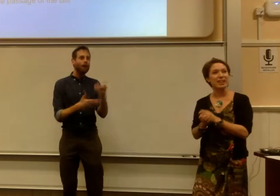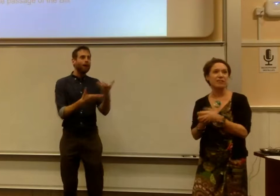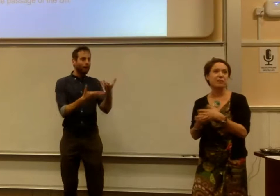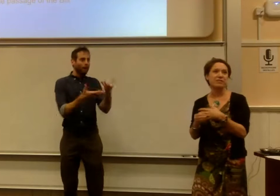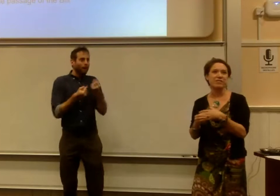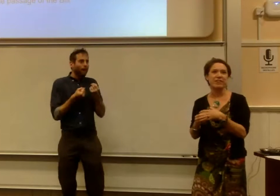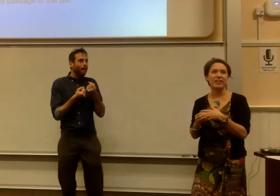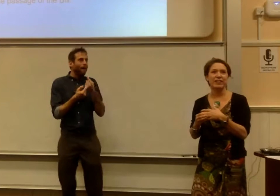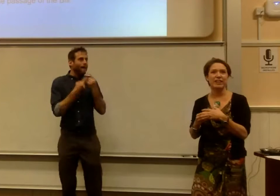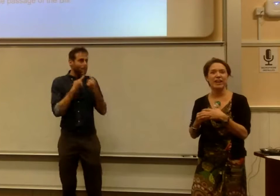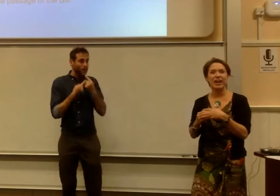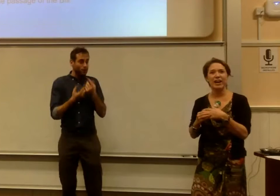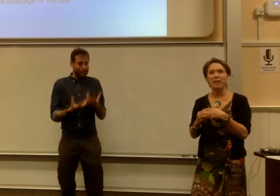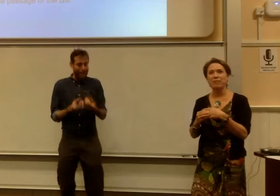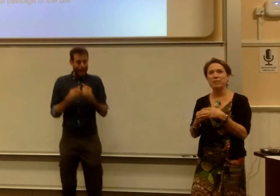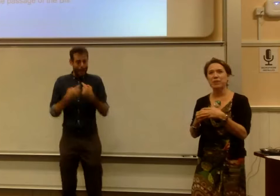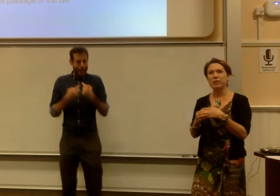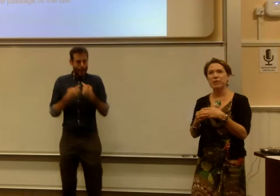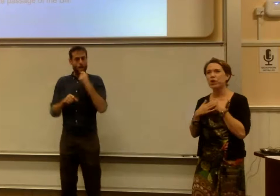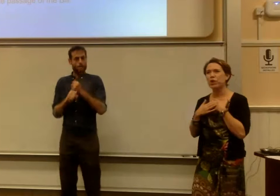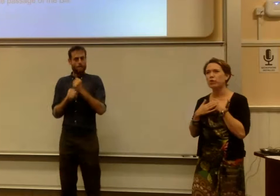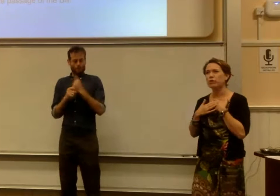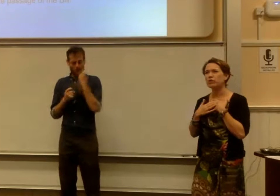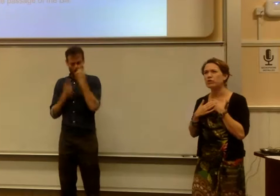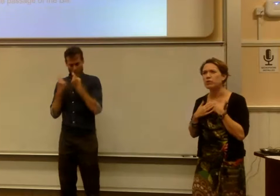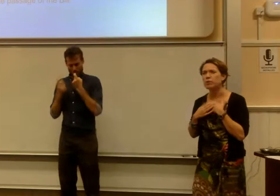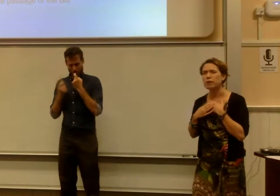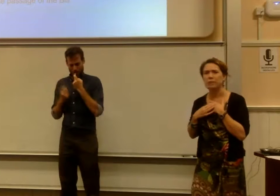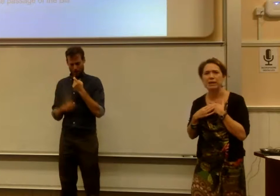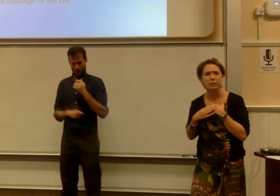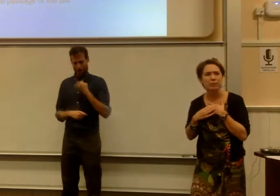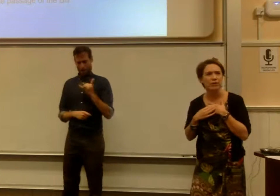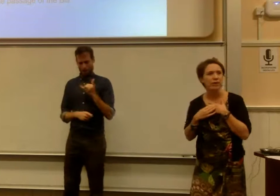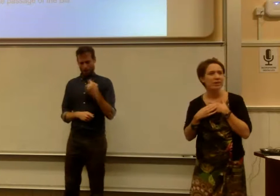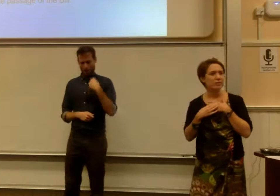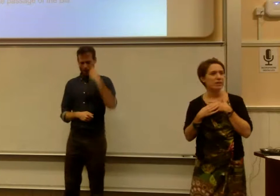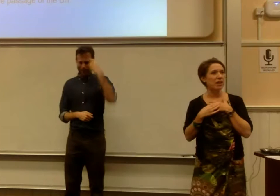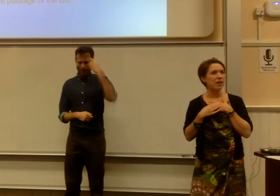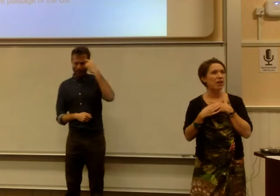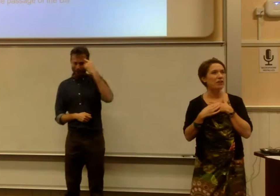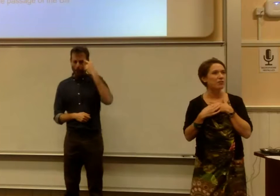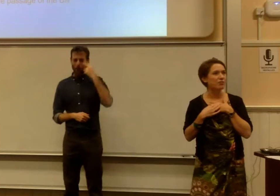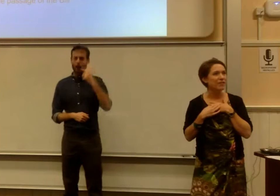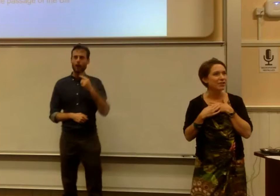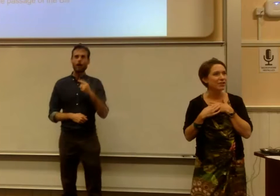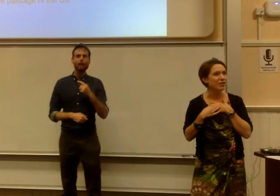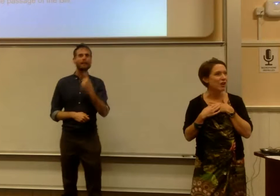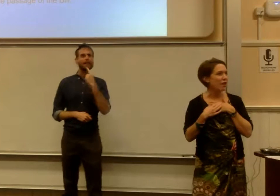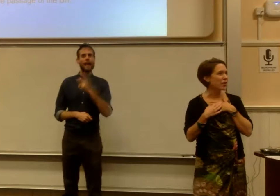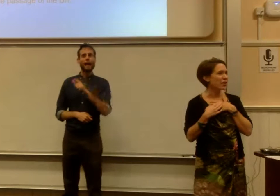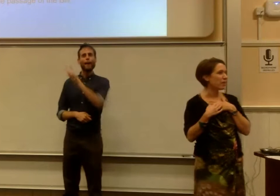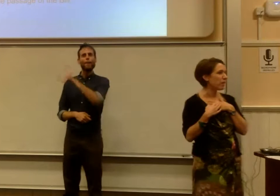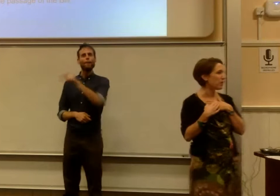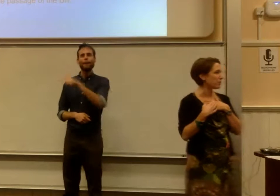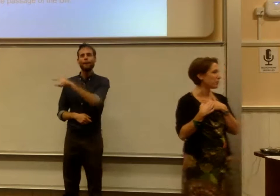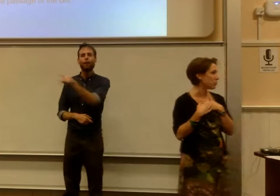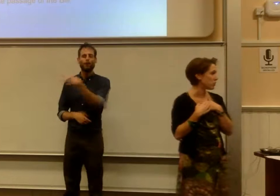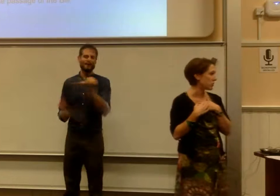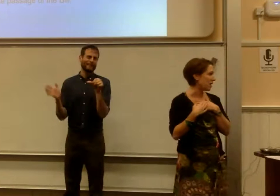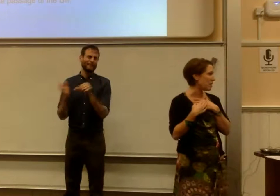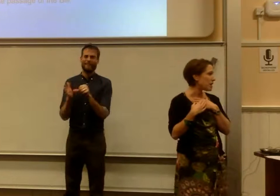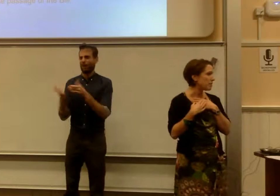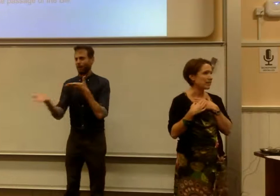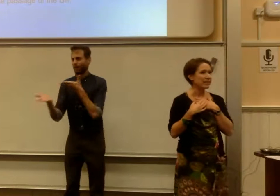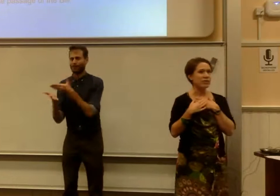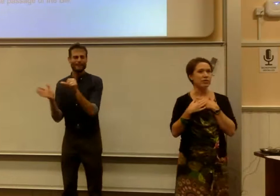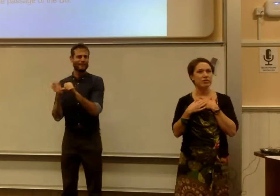discussions in government, certainly, that we shouldn't talk about people as being hard to reach. I think in the past we've